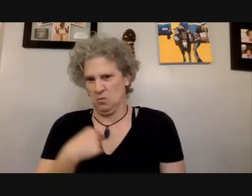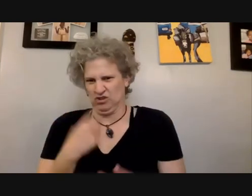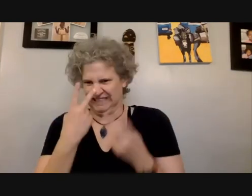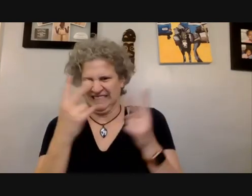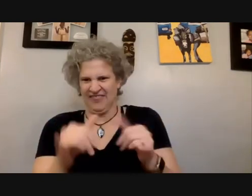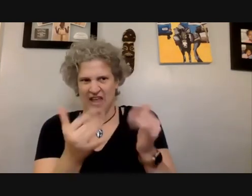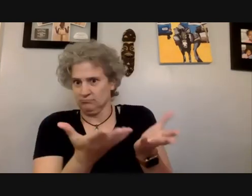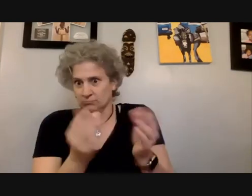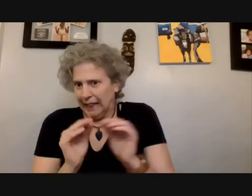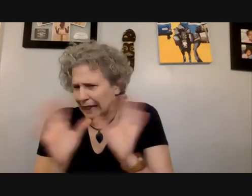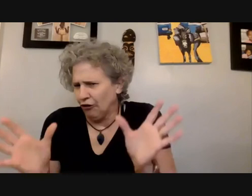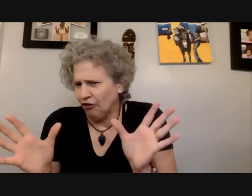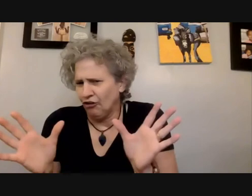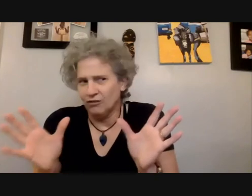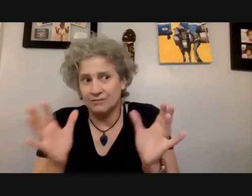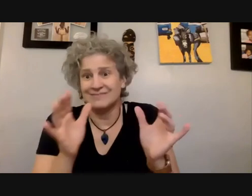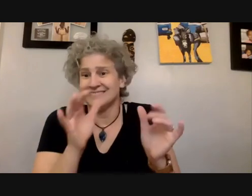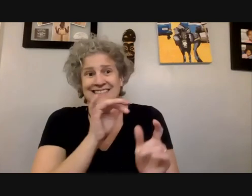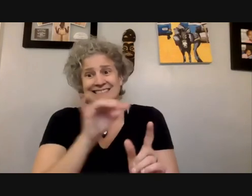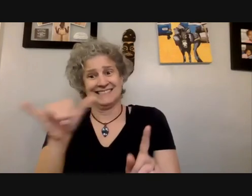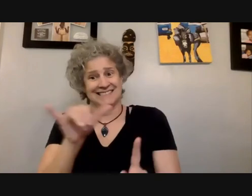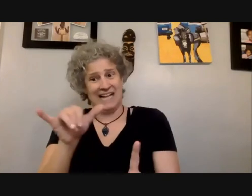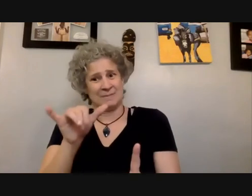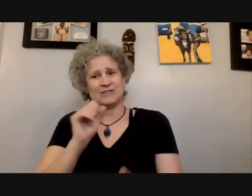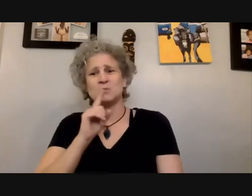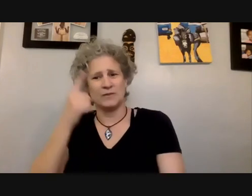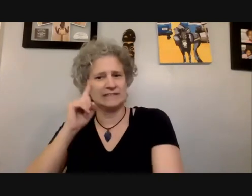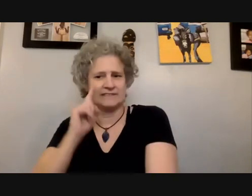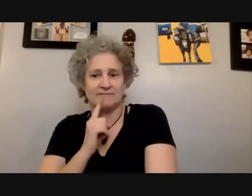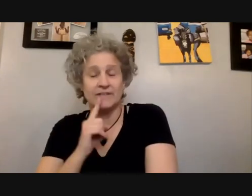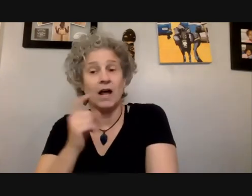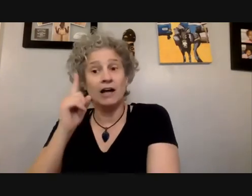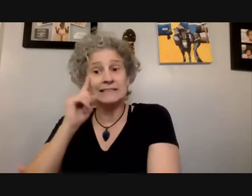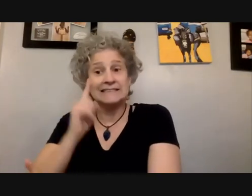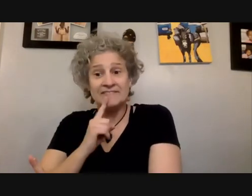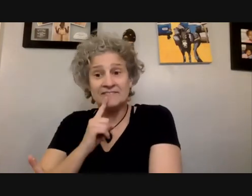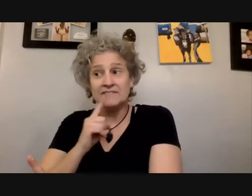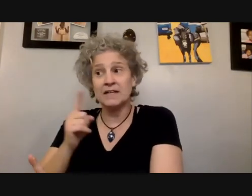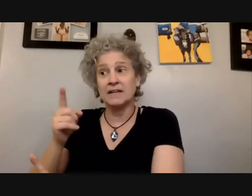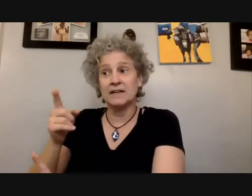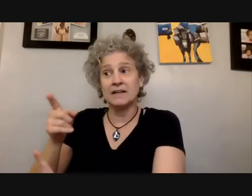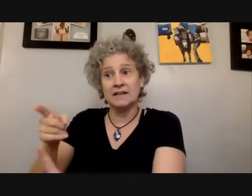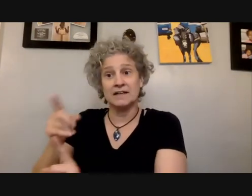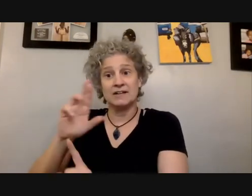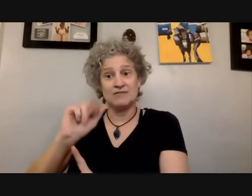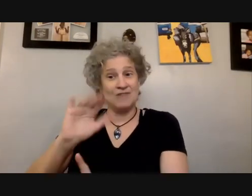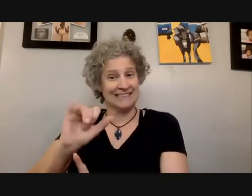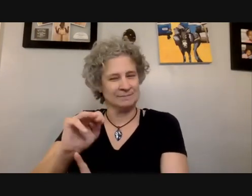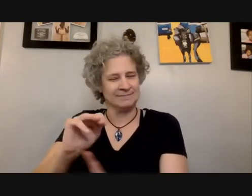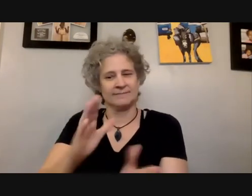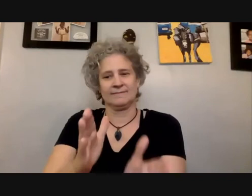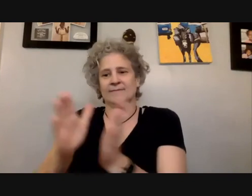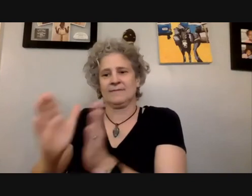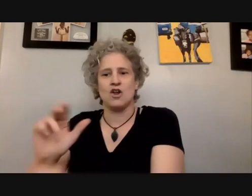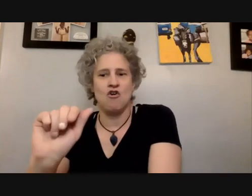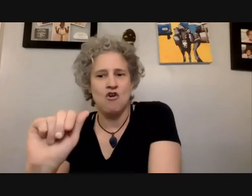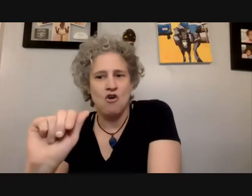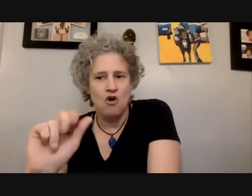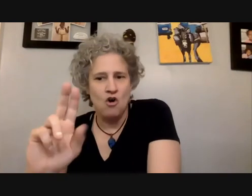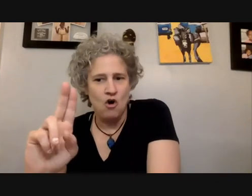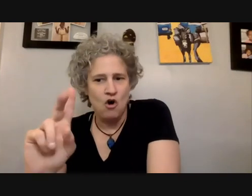Okay. And this comes from a system. We've noticed that. And the same is true for the deaf